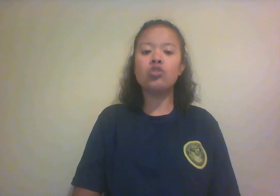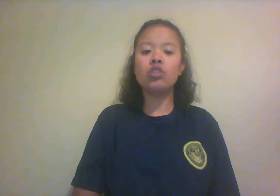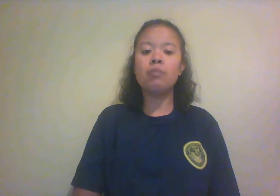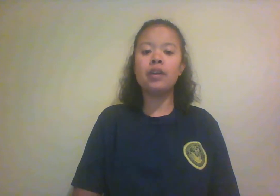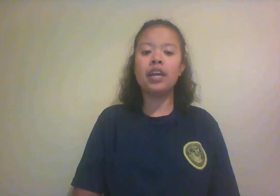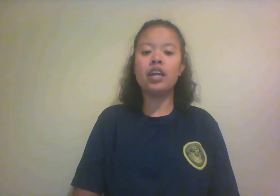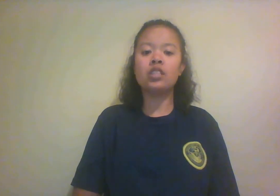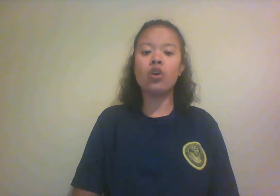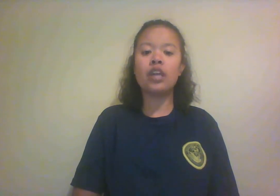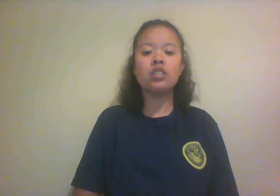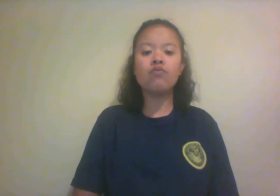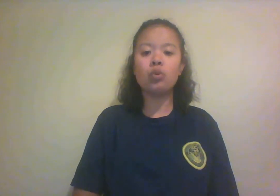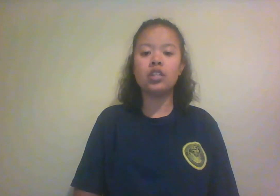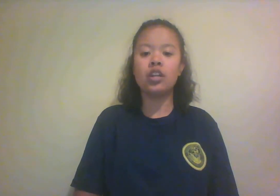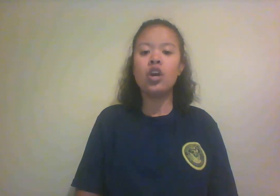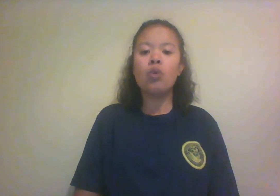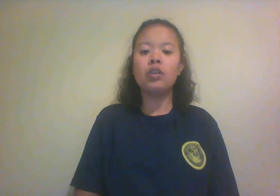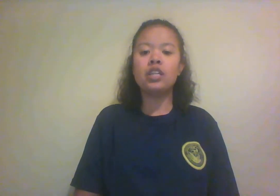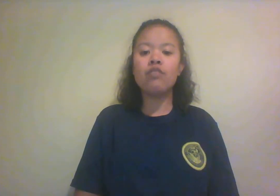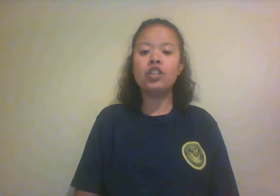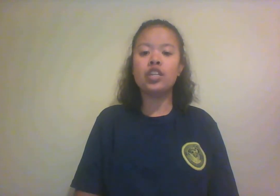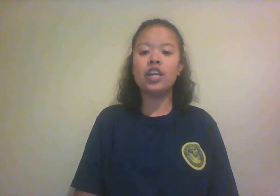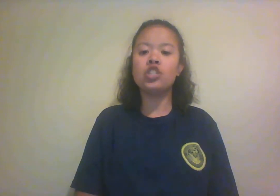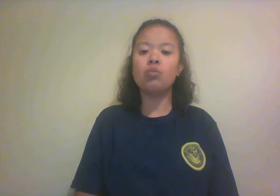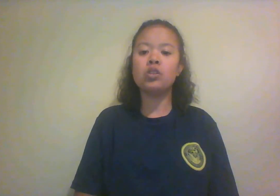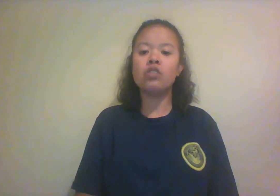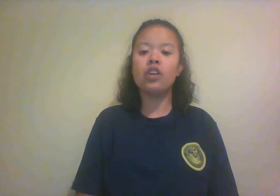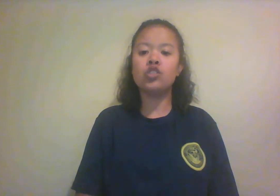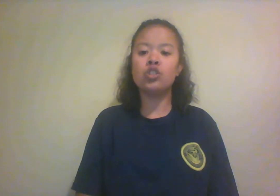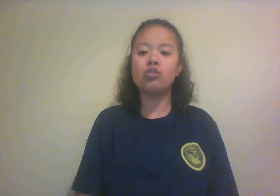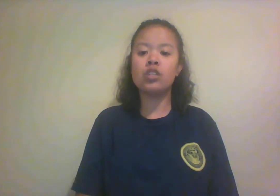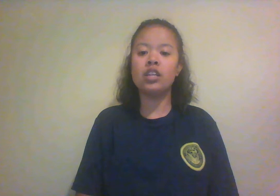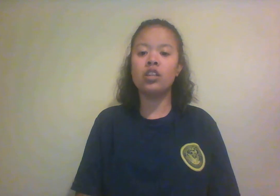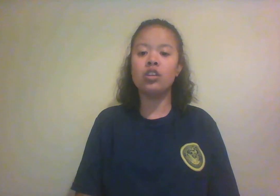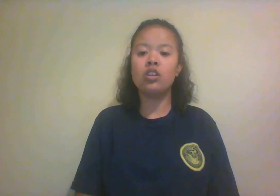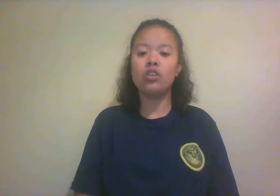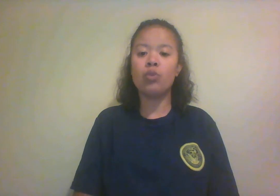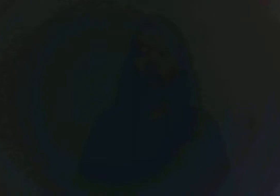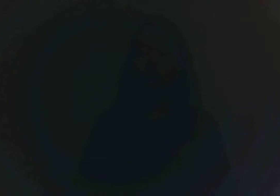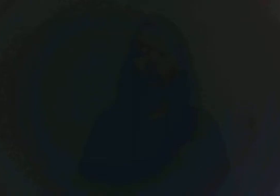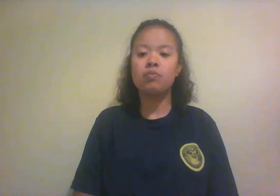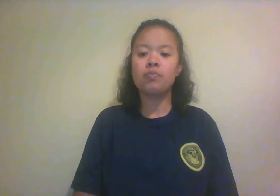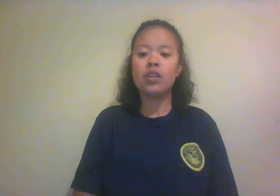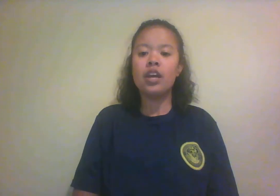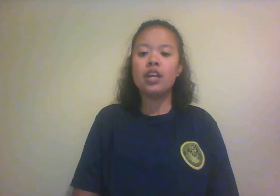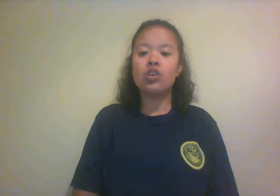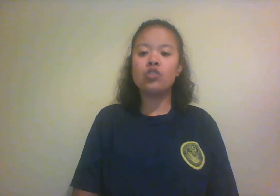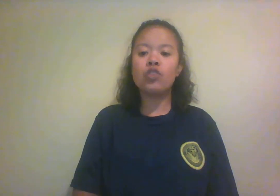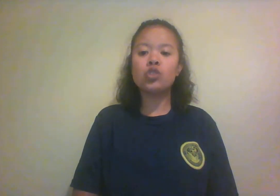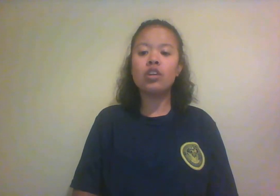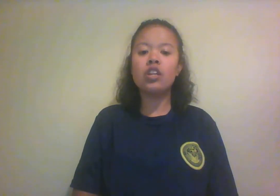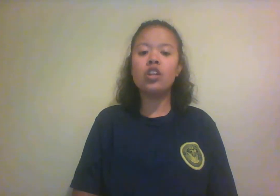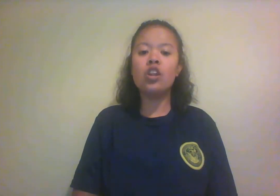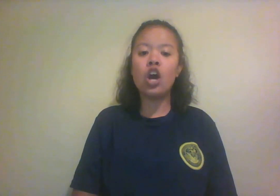truly begin until 1814, when deaf education was introduced in the U.S. There is virtually